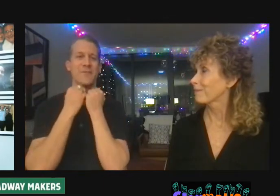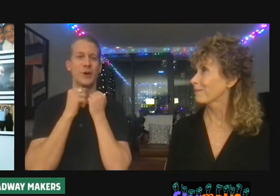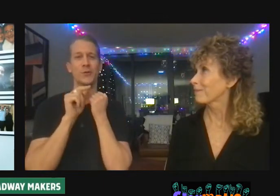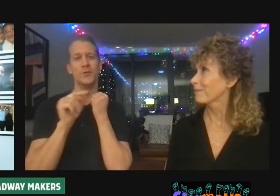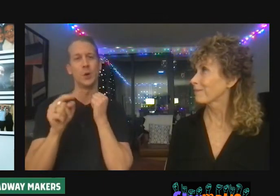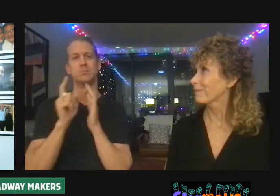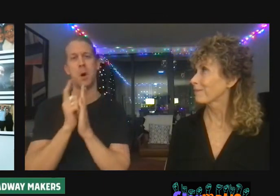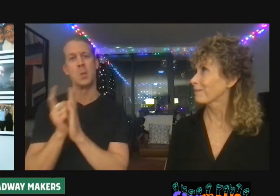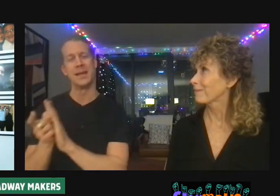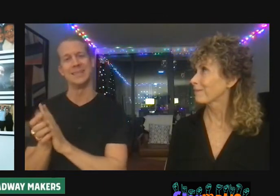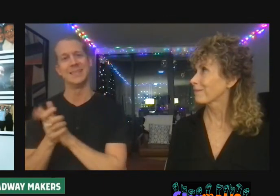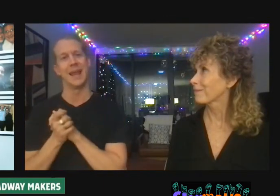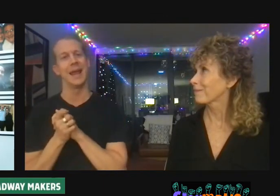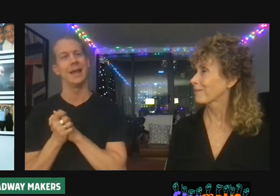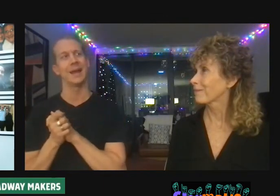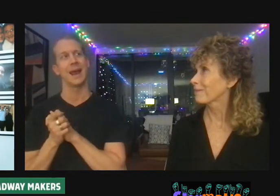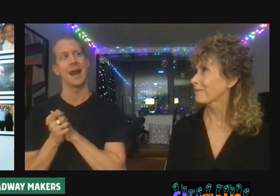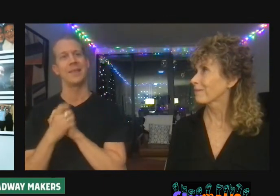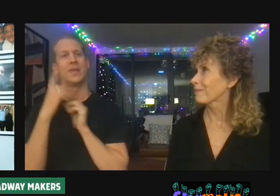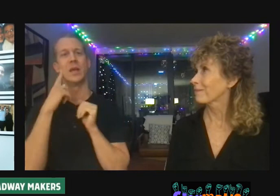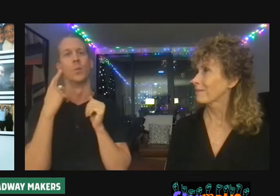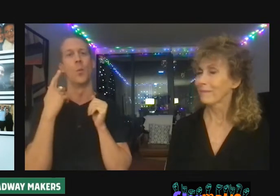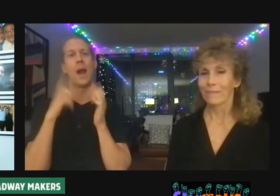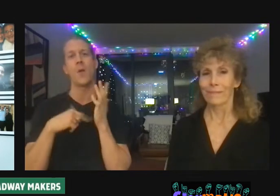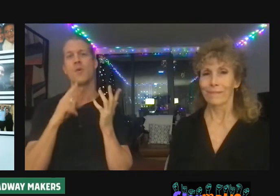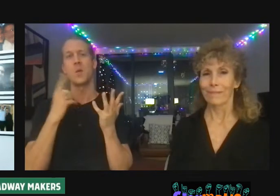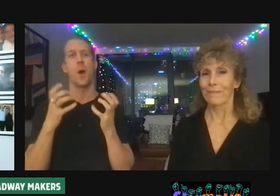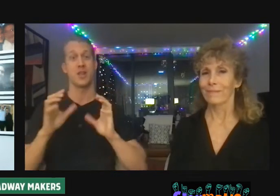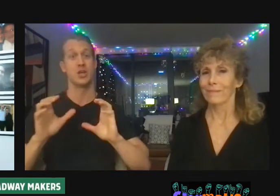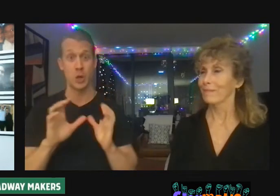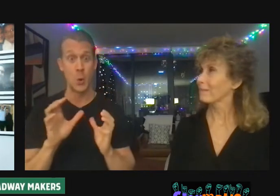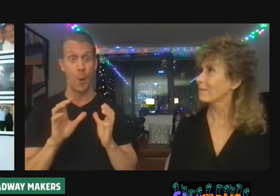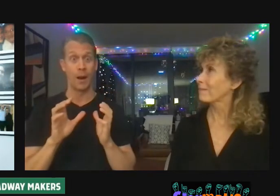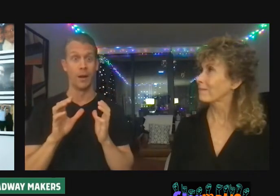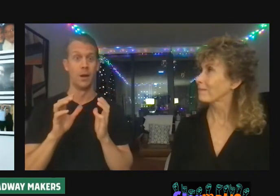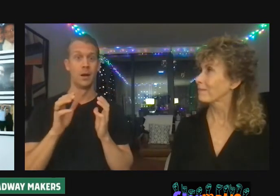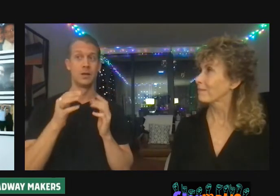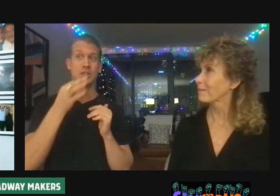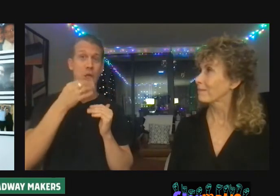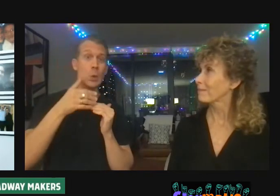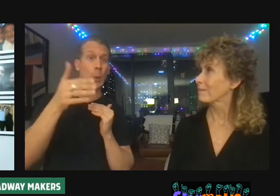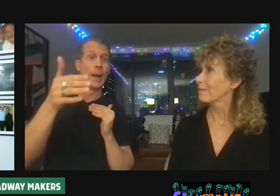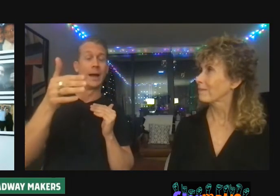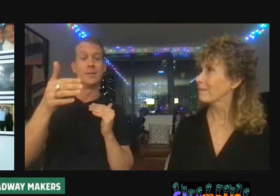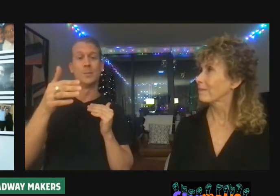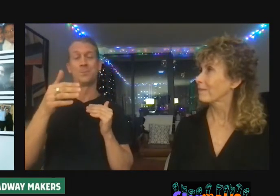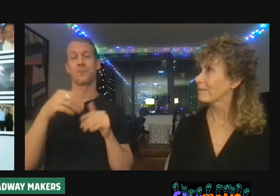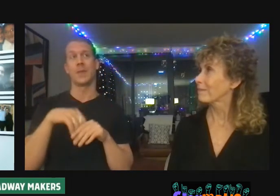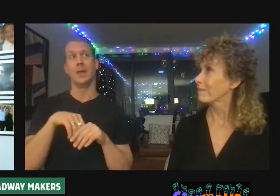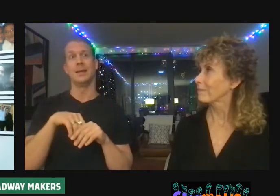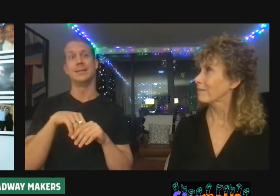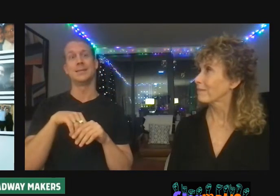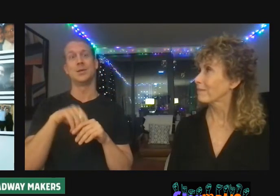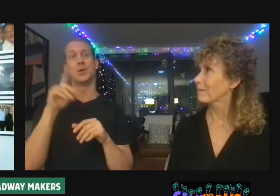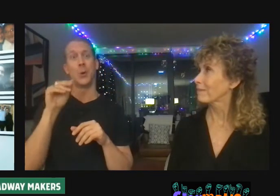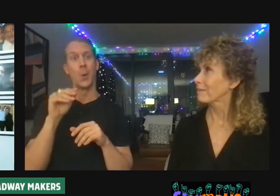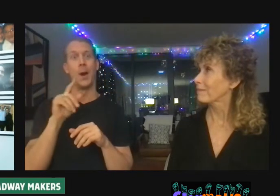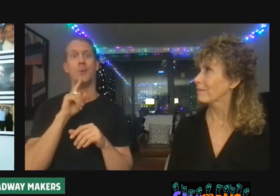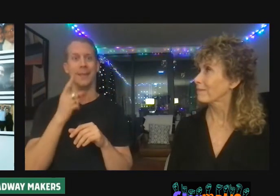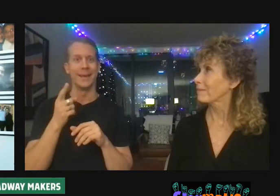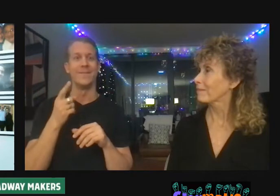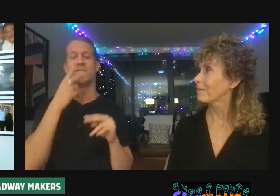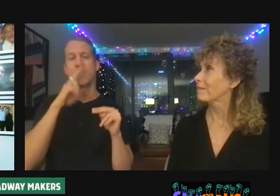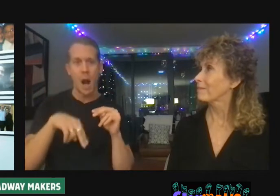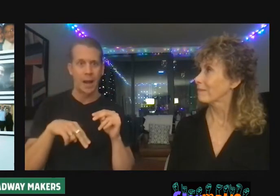I savor those moments. And I think what I really want to do soon is to do